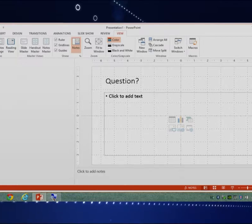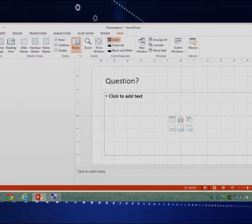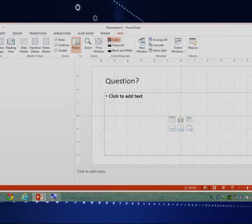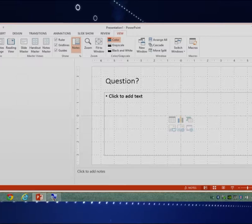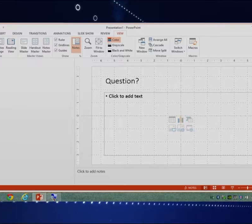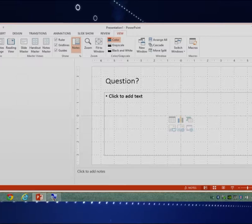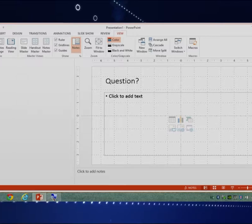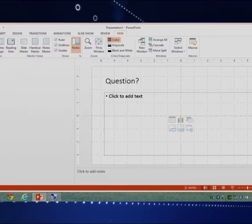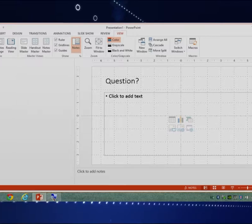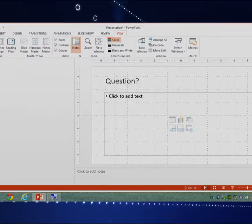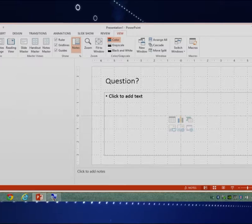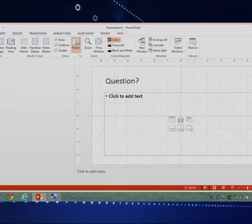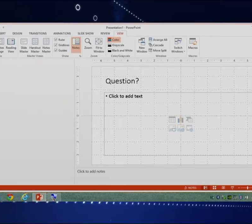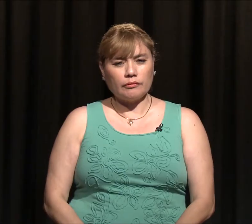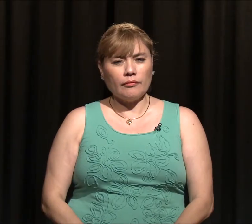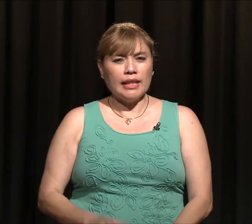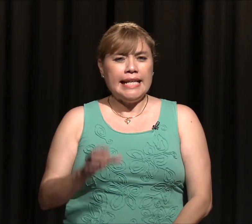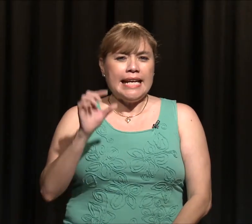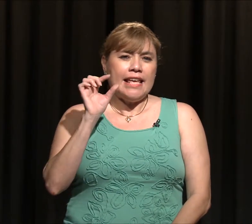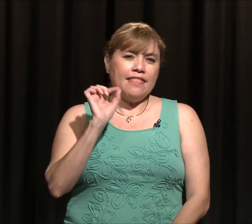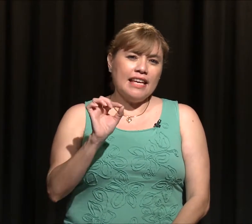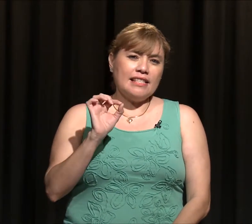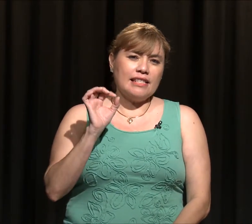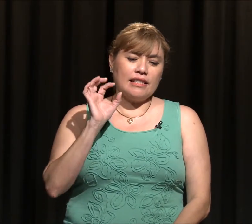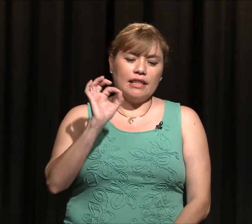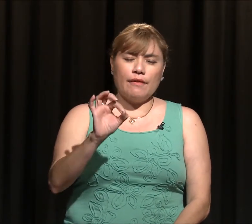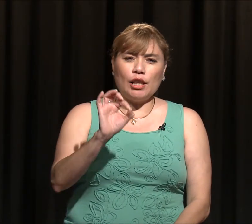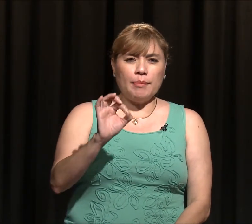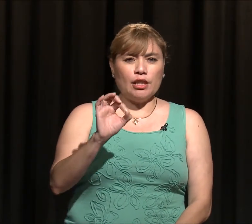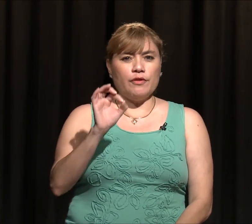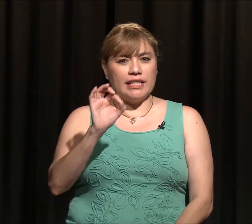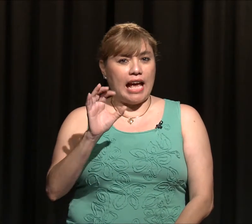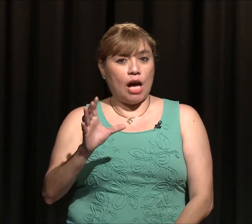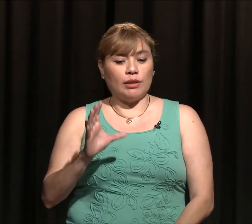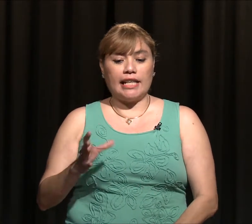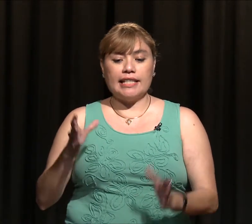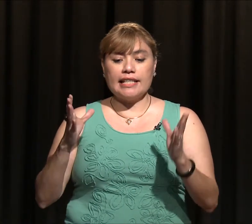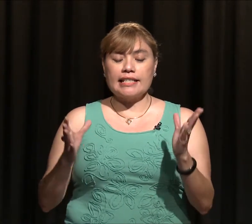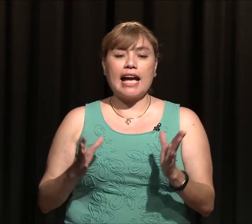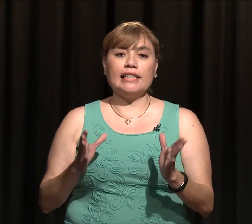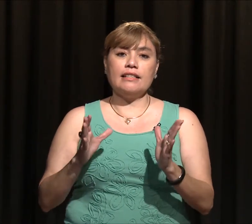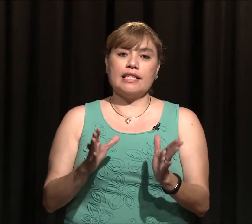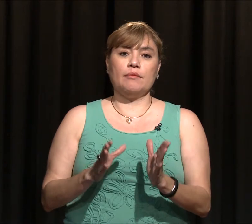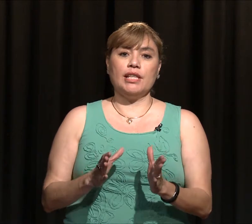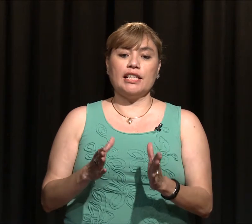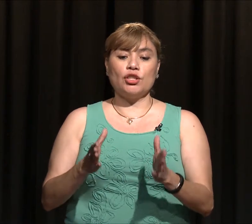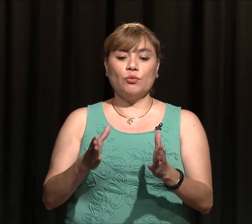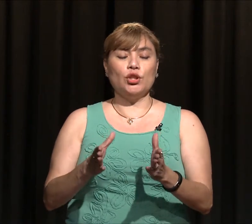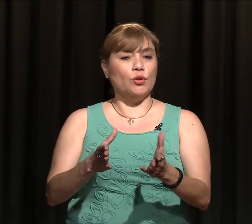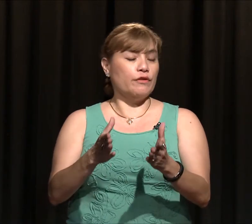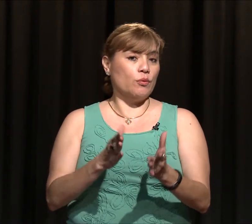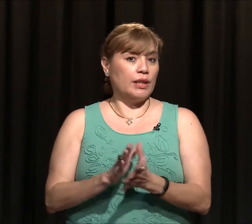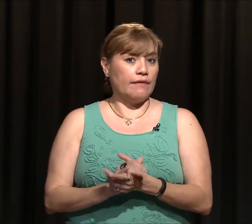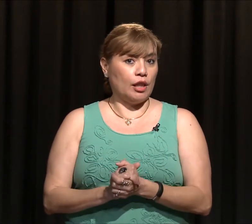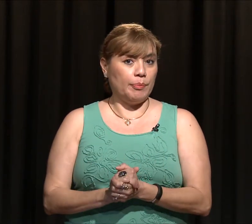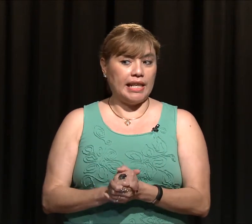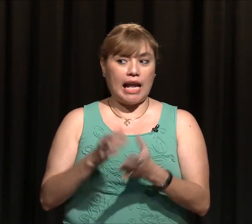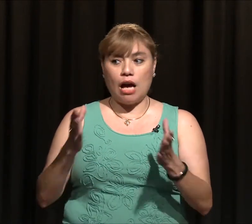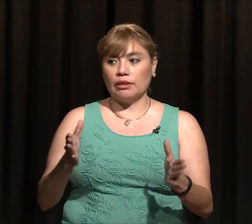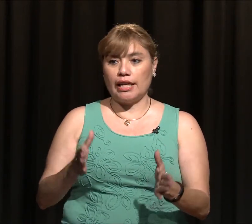actually quite helpful. This, the development of this outline is exactly the same thing that you would do if you were developing an outline